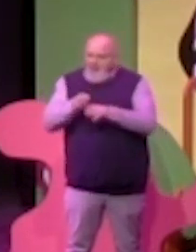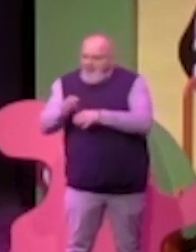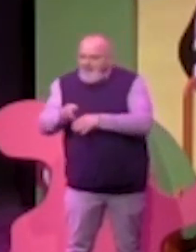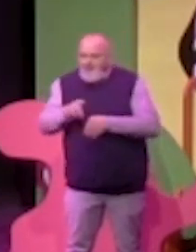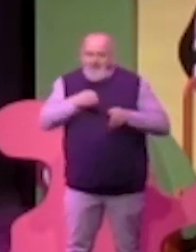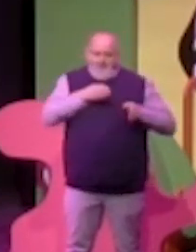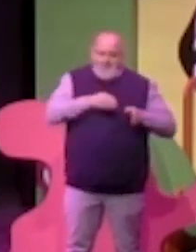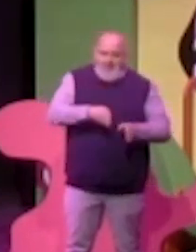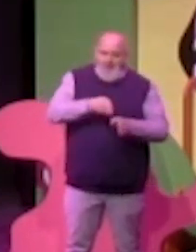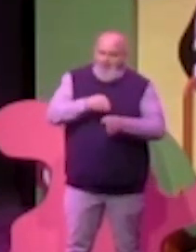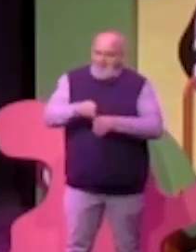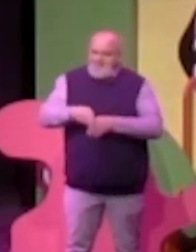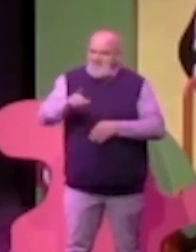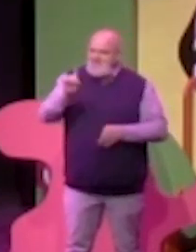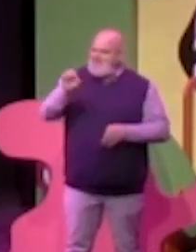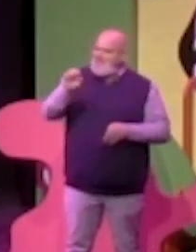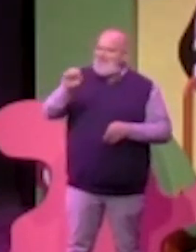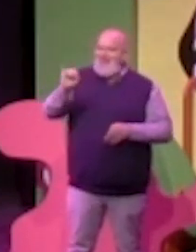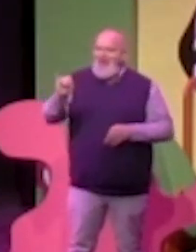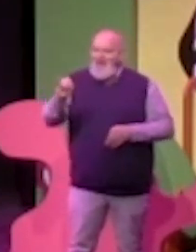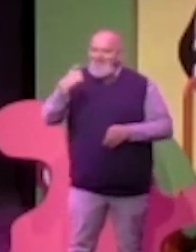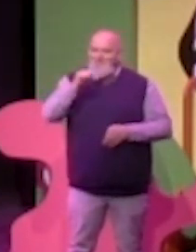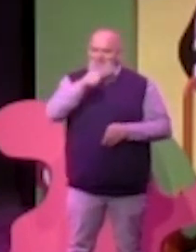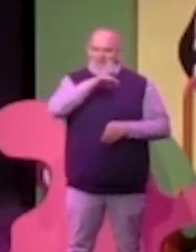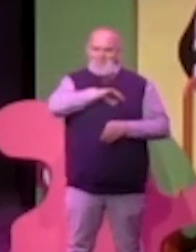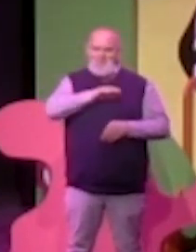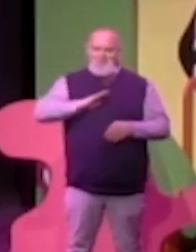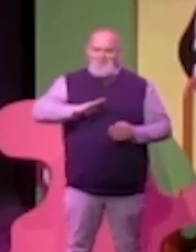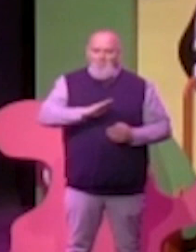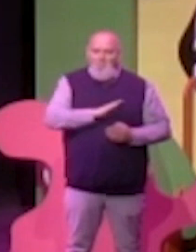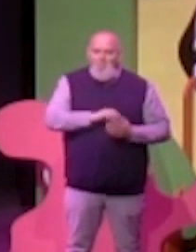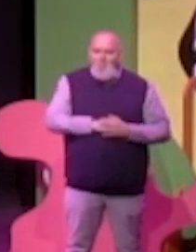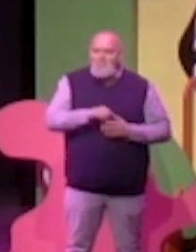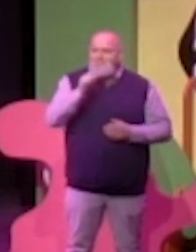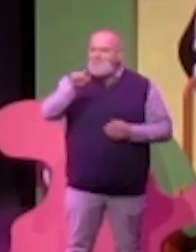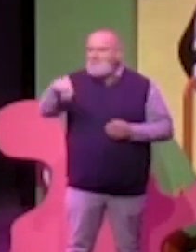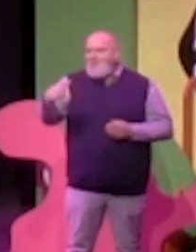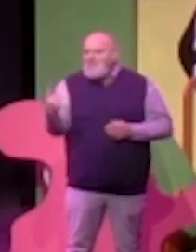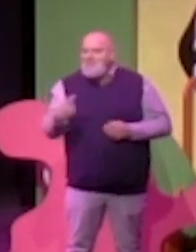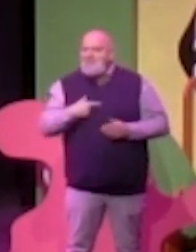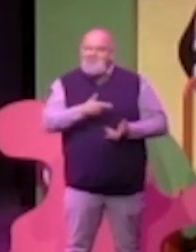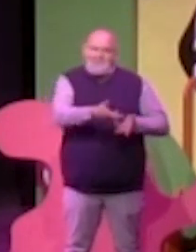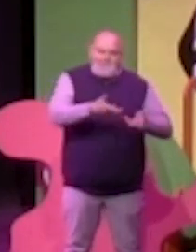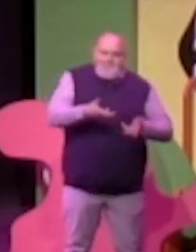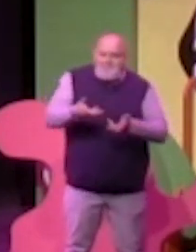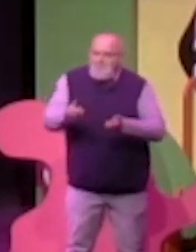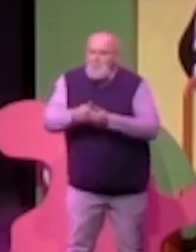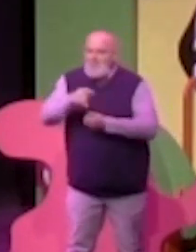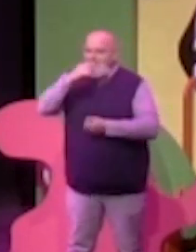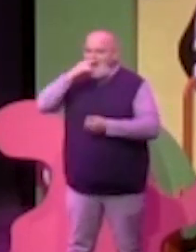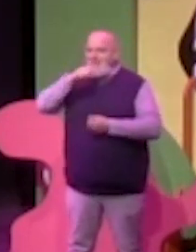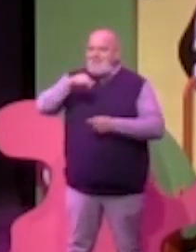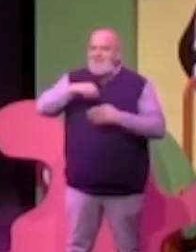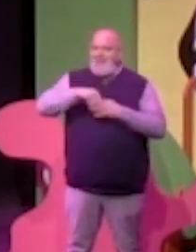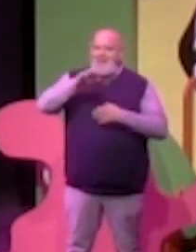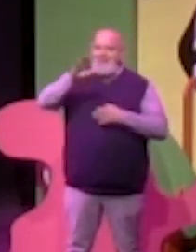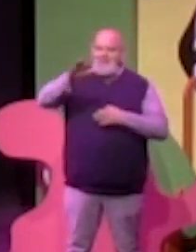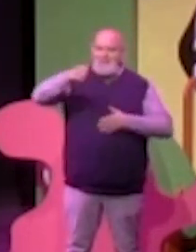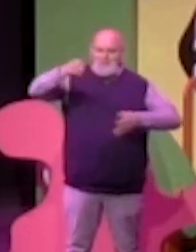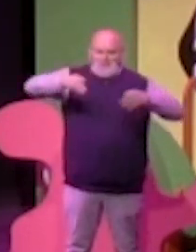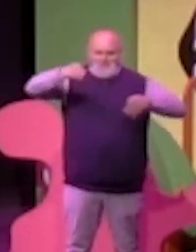not just DEI training for nonprofit boards. It's not just engaging with kids in the juvenile justice system. It's